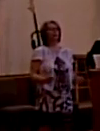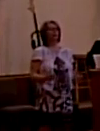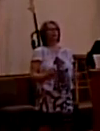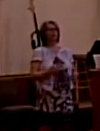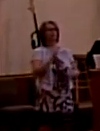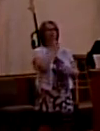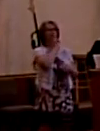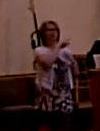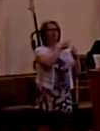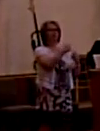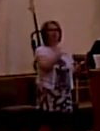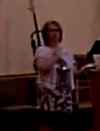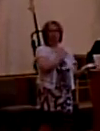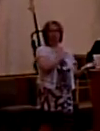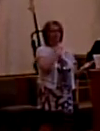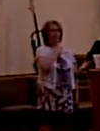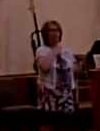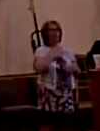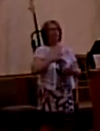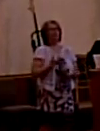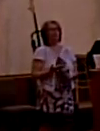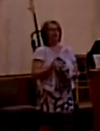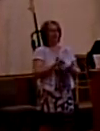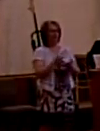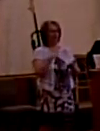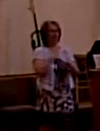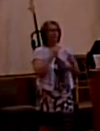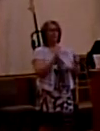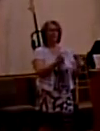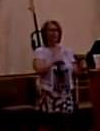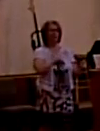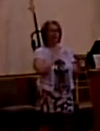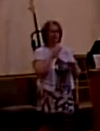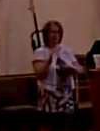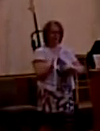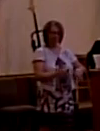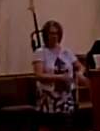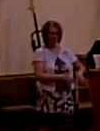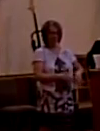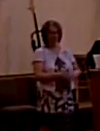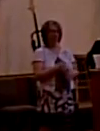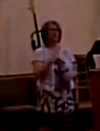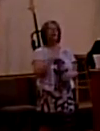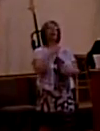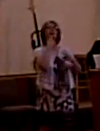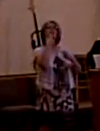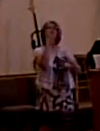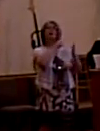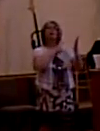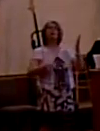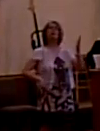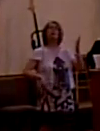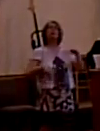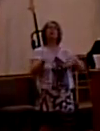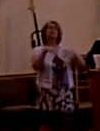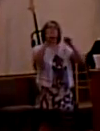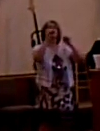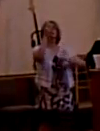us. We confess that we tried it all on our own. And we just say, Lord, I just take